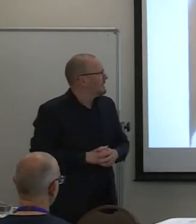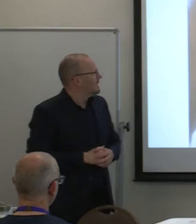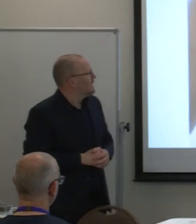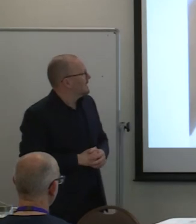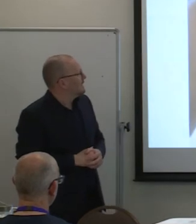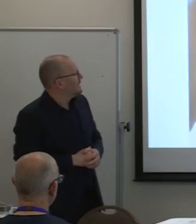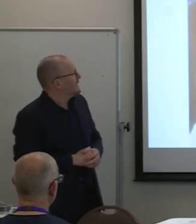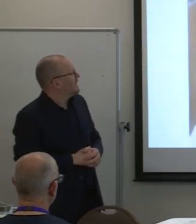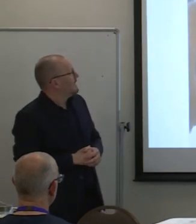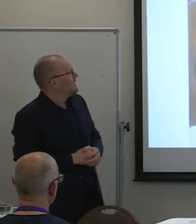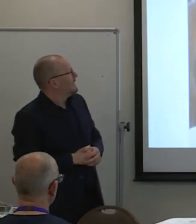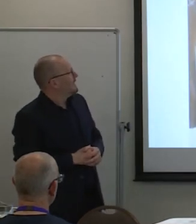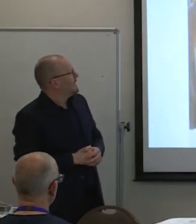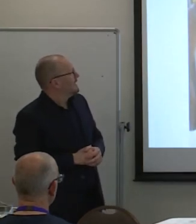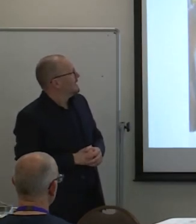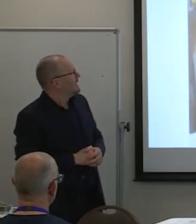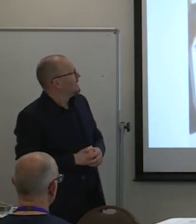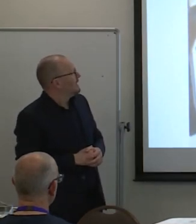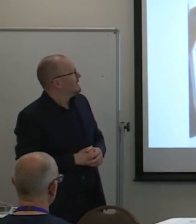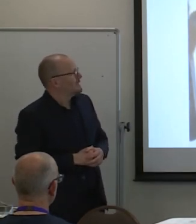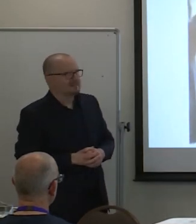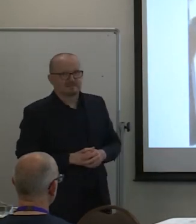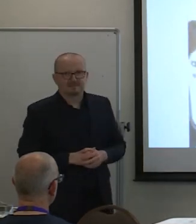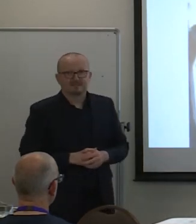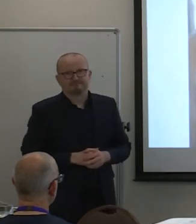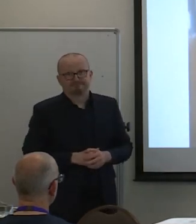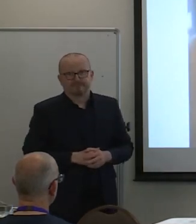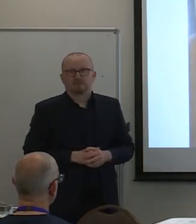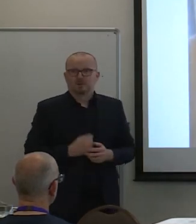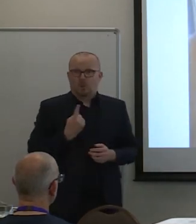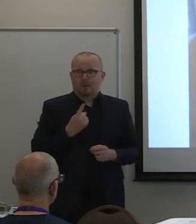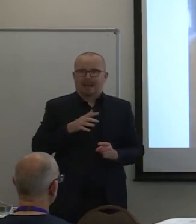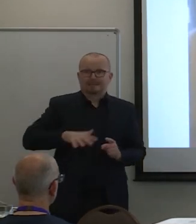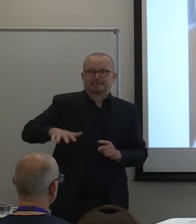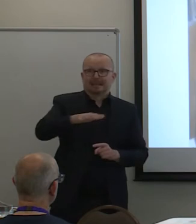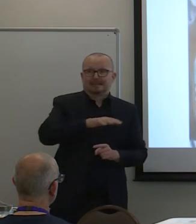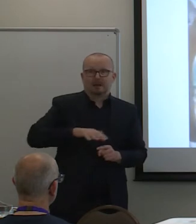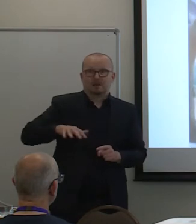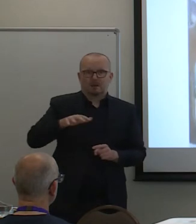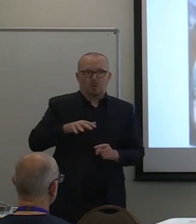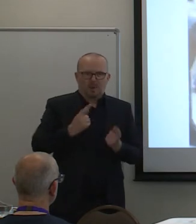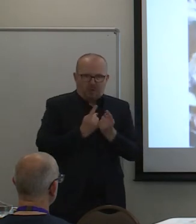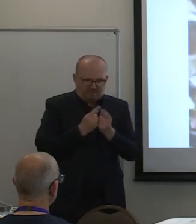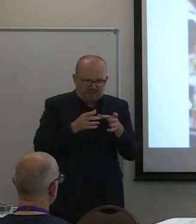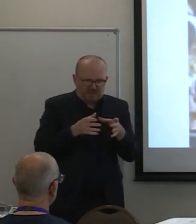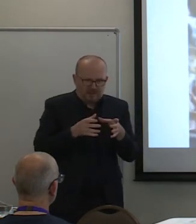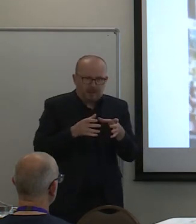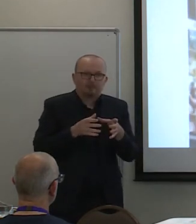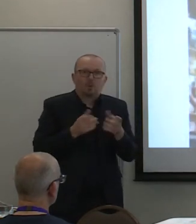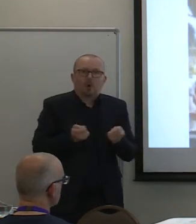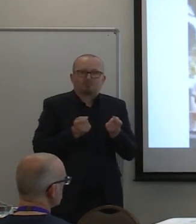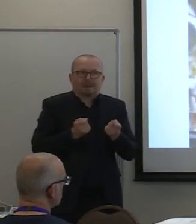We, as a sector, are one thing, but we operate in a much, much bigger world where most